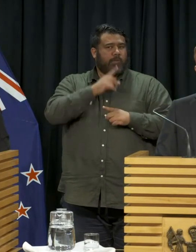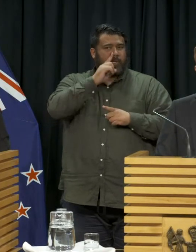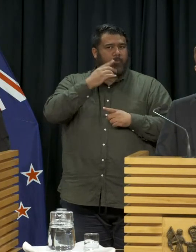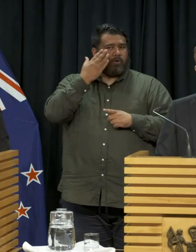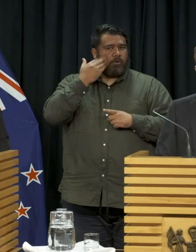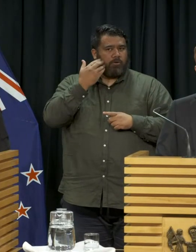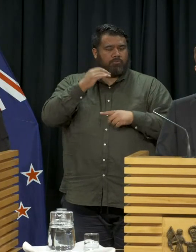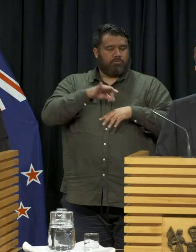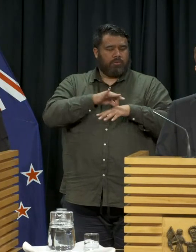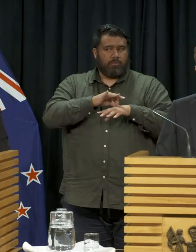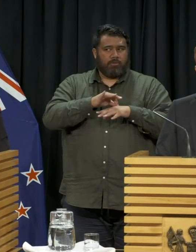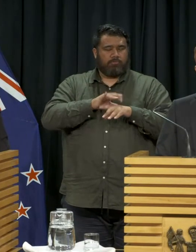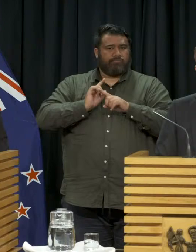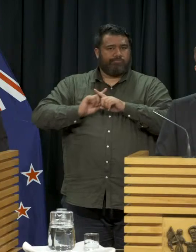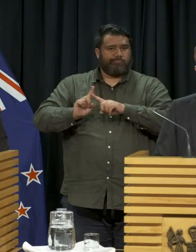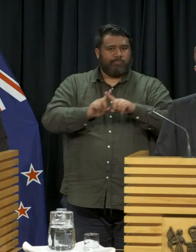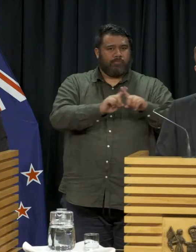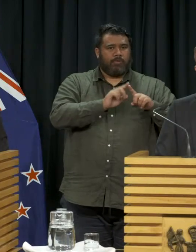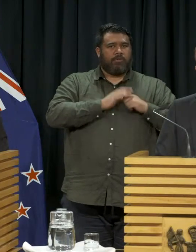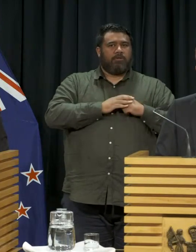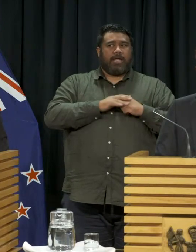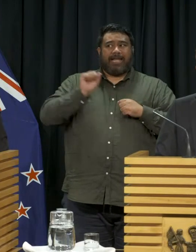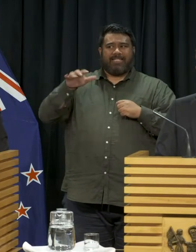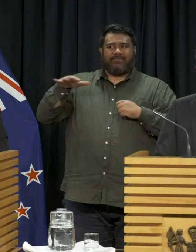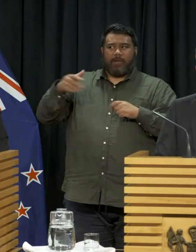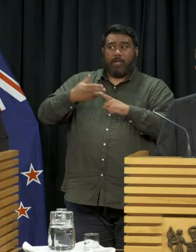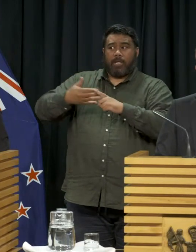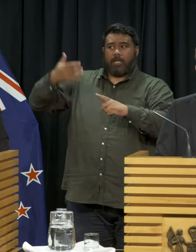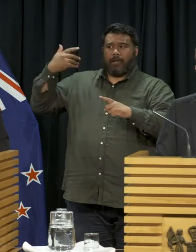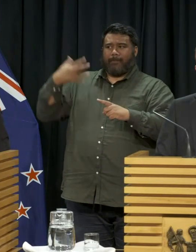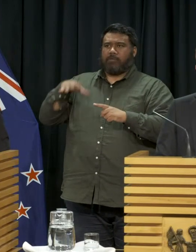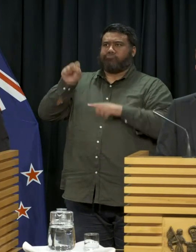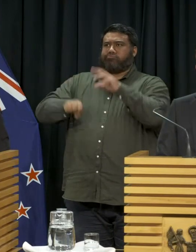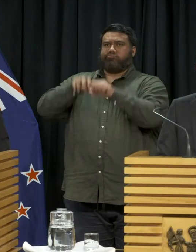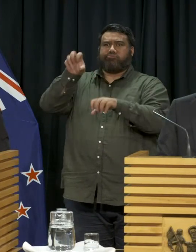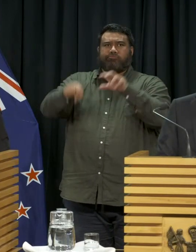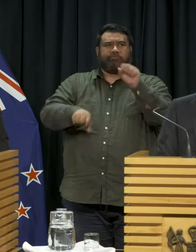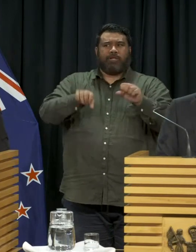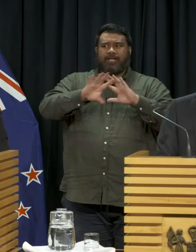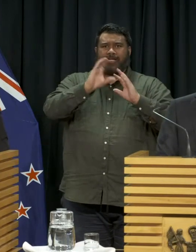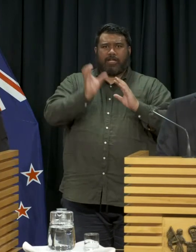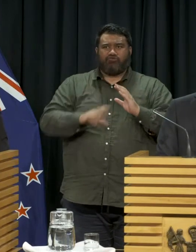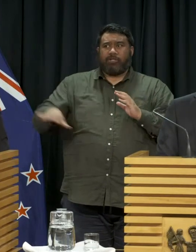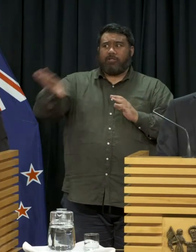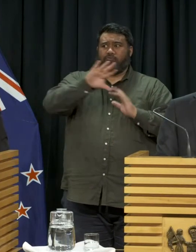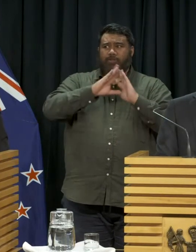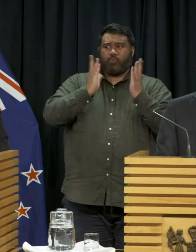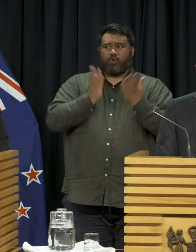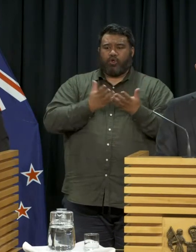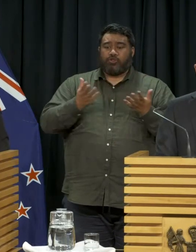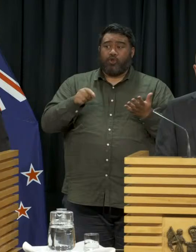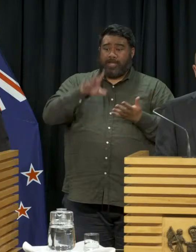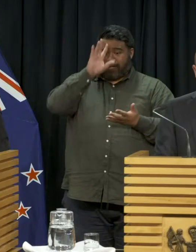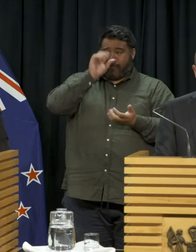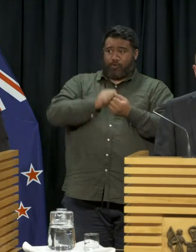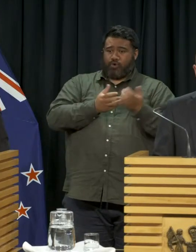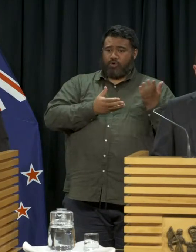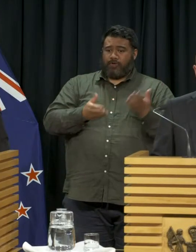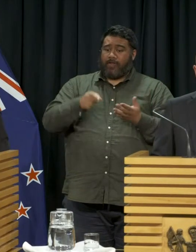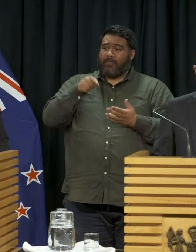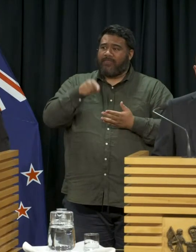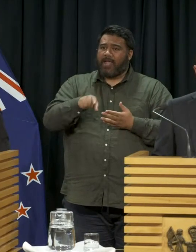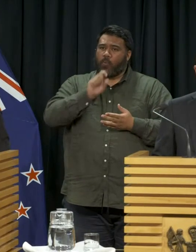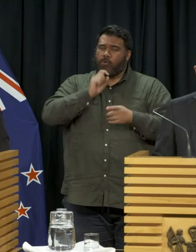in New Zealand to his family as colonisers. So my question is, will the memorial service, will that attempt to square the circle